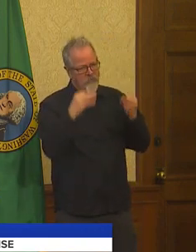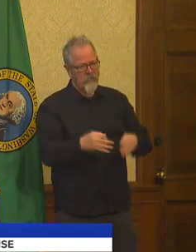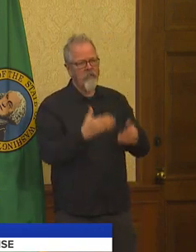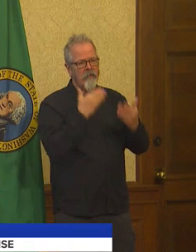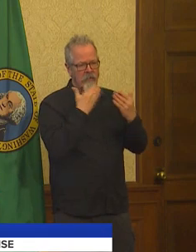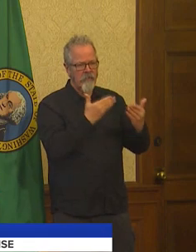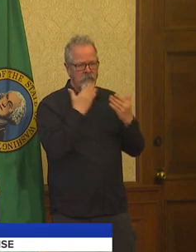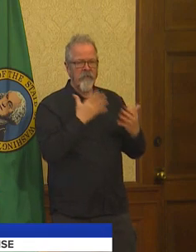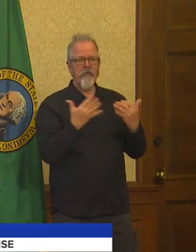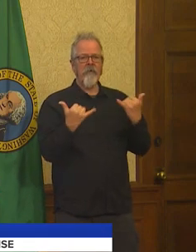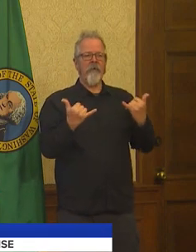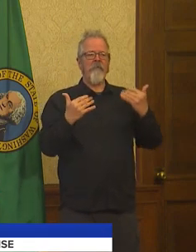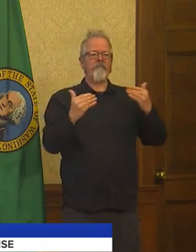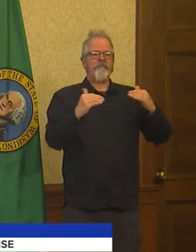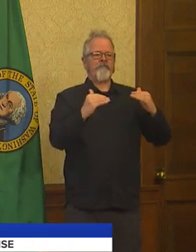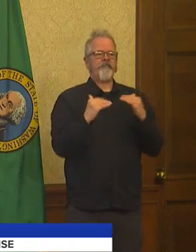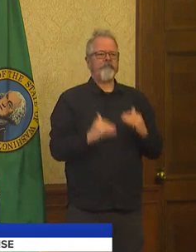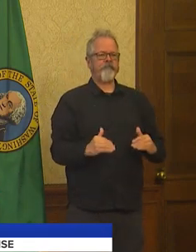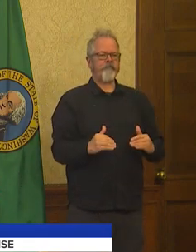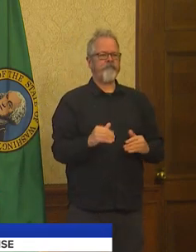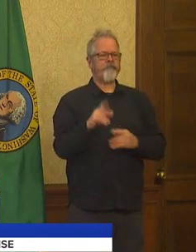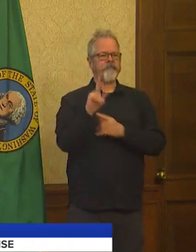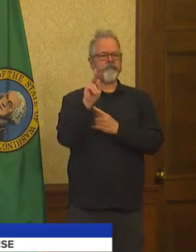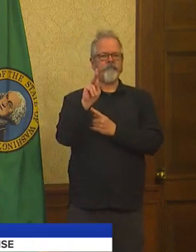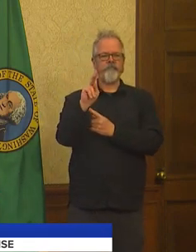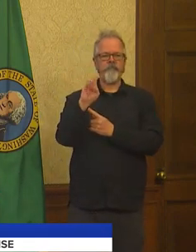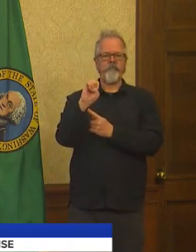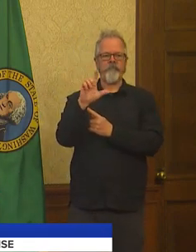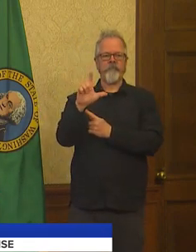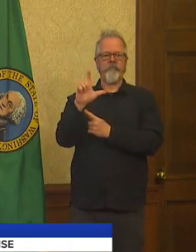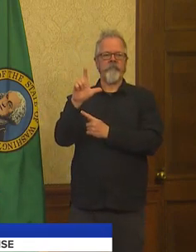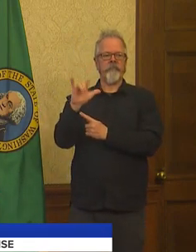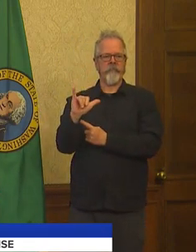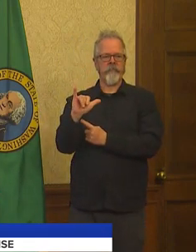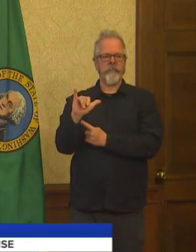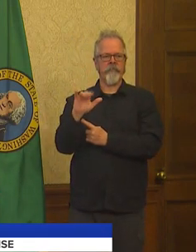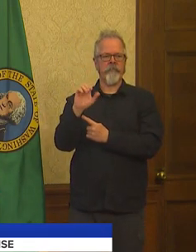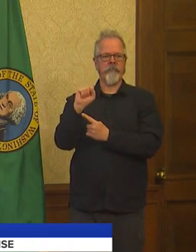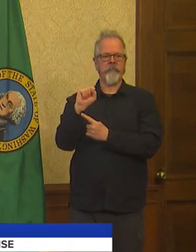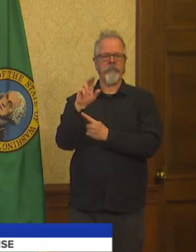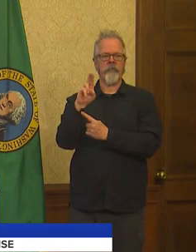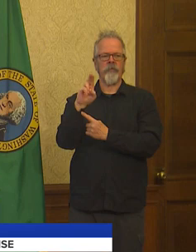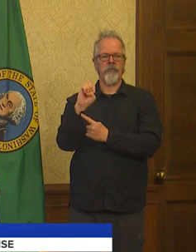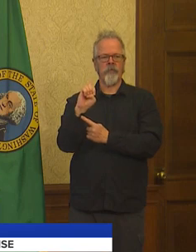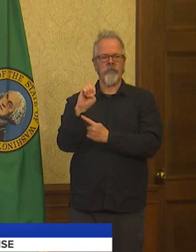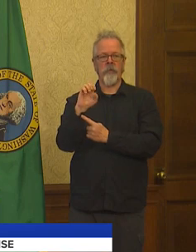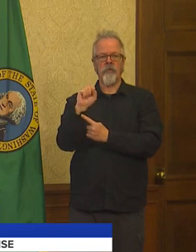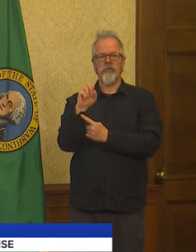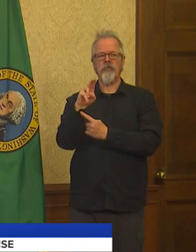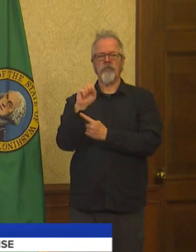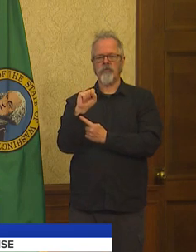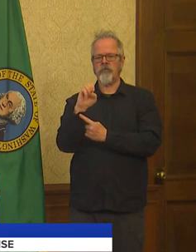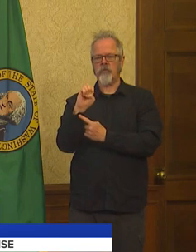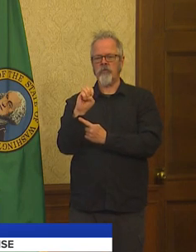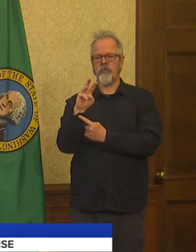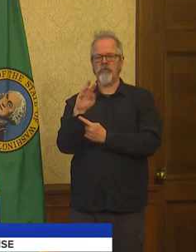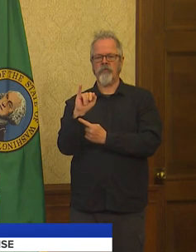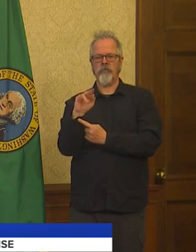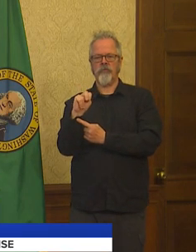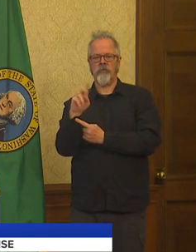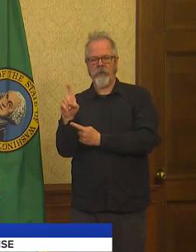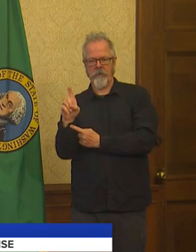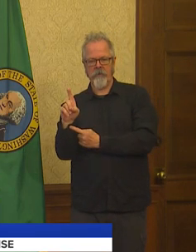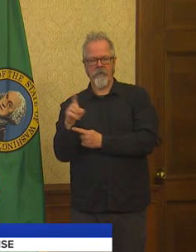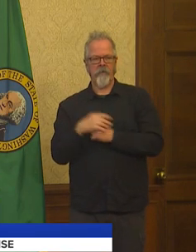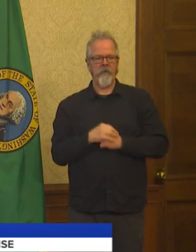Happy to be here with you today to reopen our public opportunities beginning May 5th. Specifically with DFW, we'll be